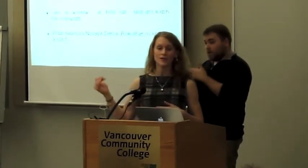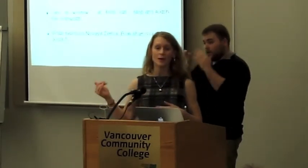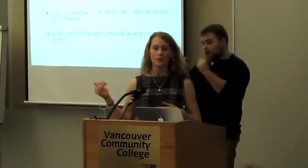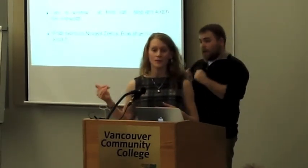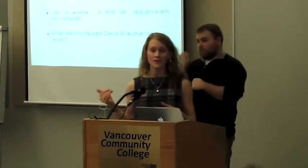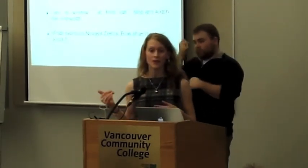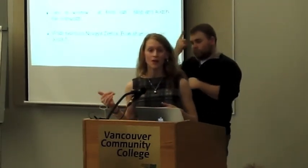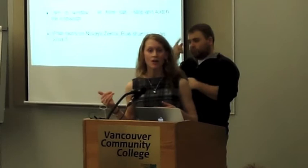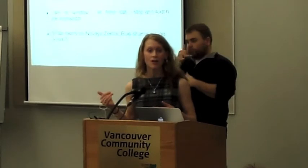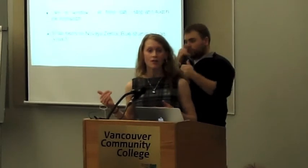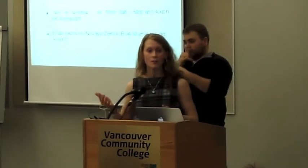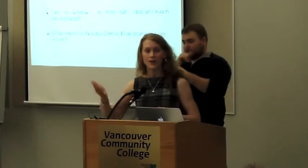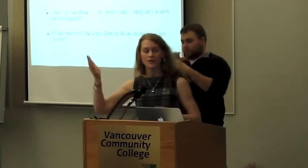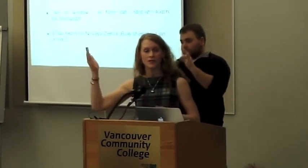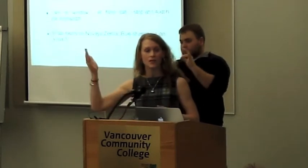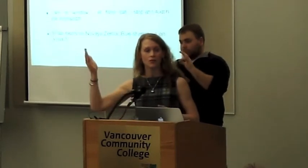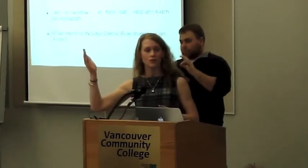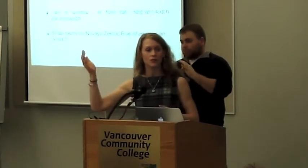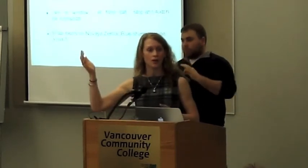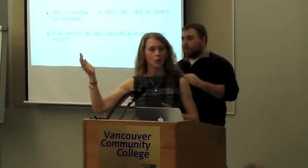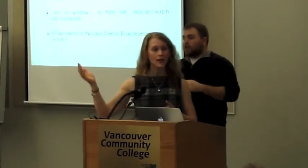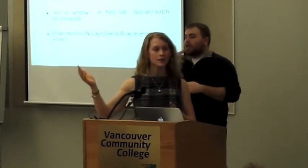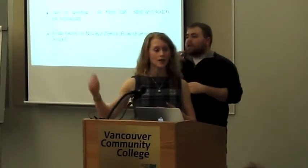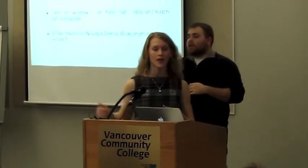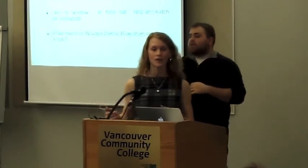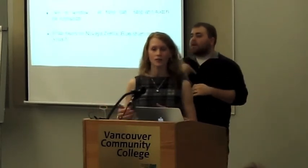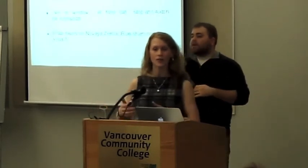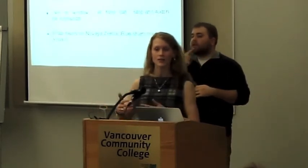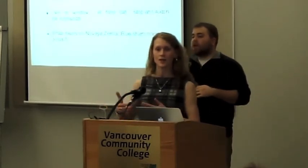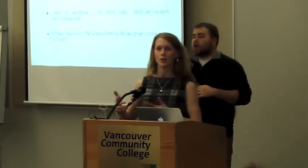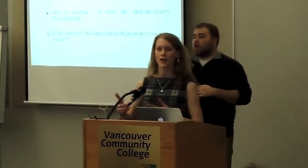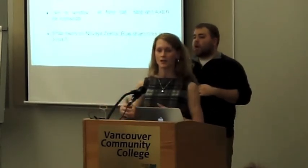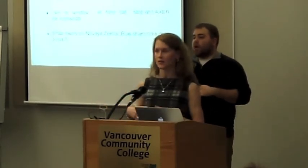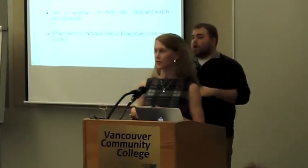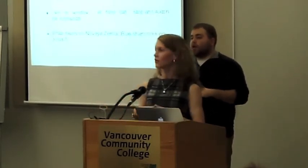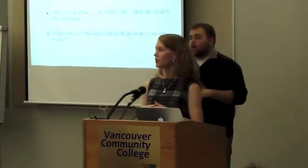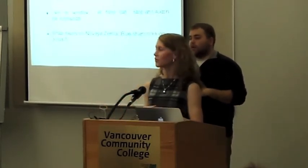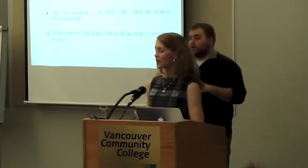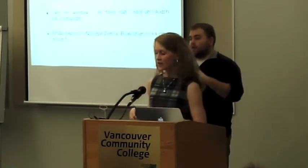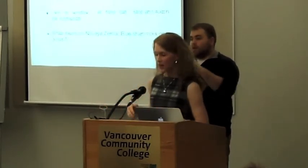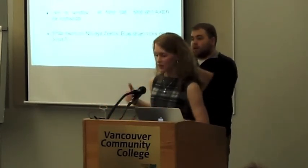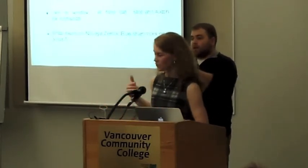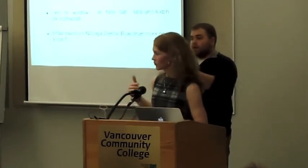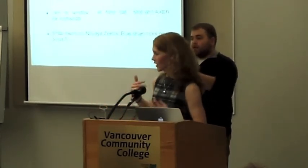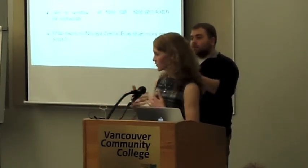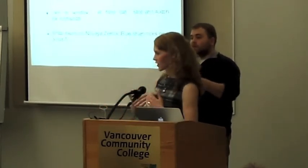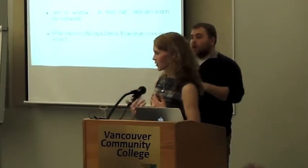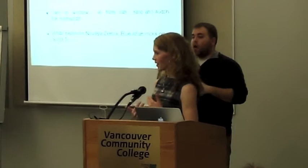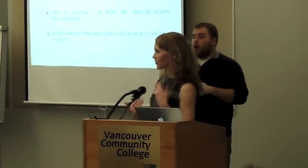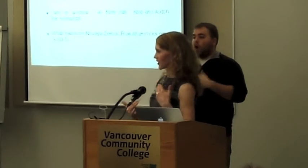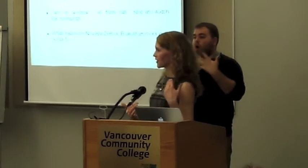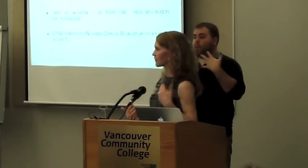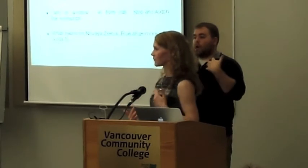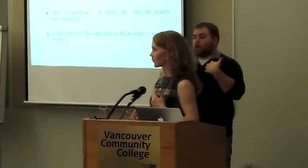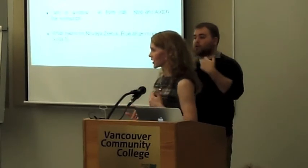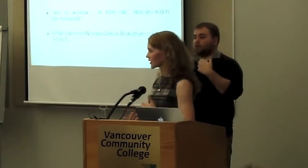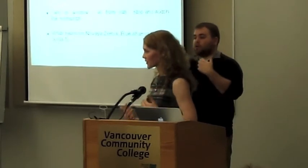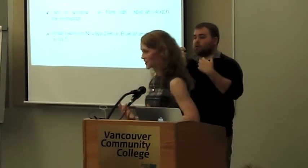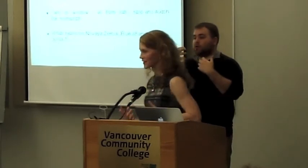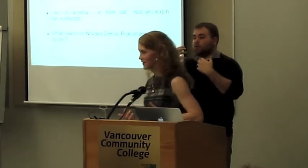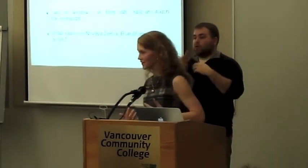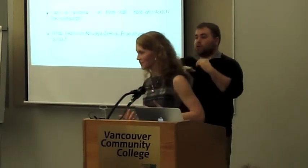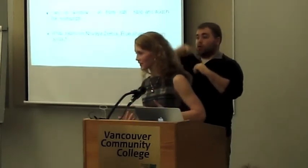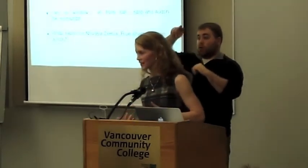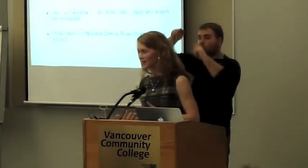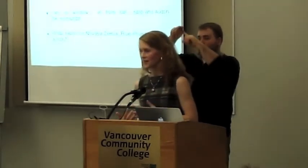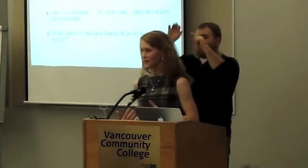So, for example, if I said all the bears in the north are white and Novoya Zemlya is in the north, and I saw a bear there, what color